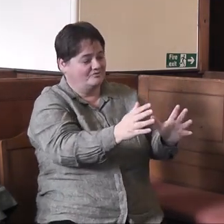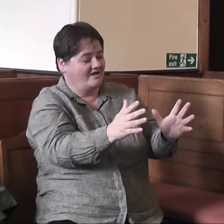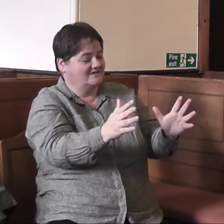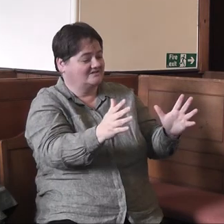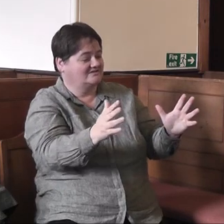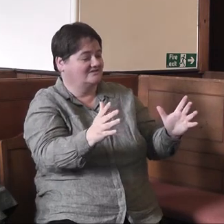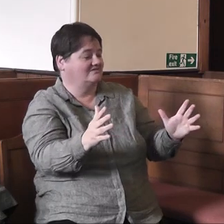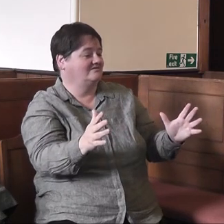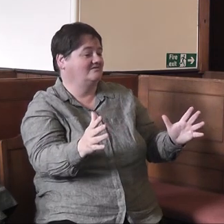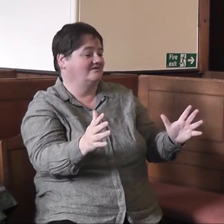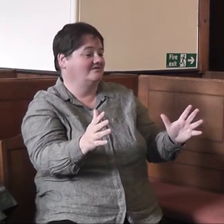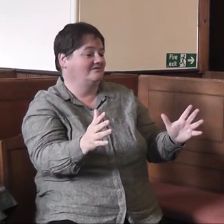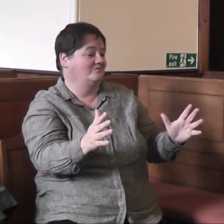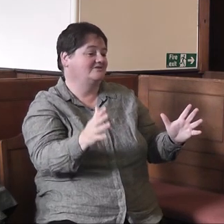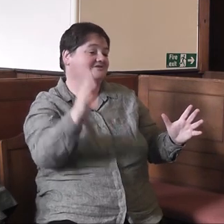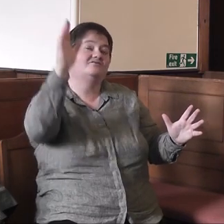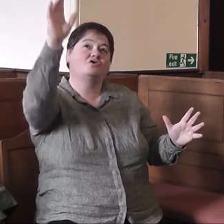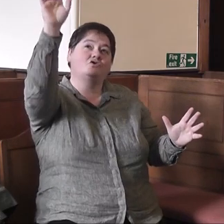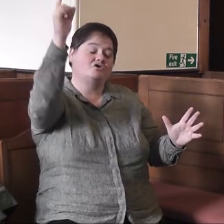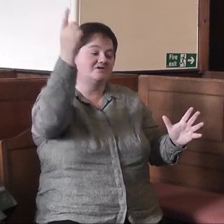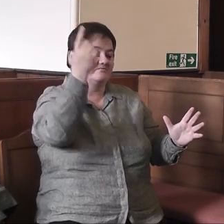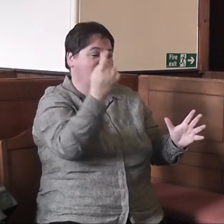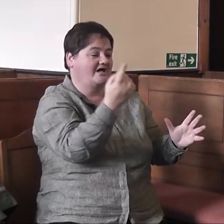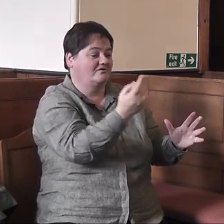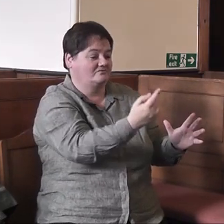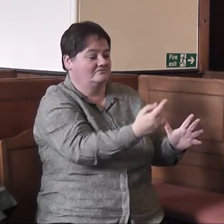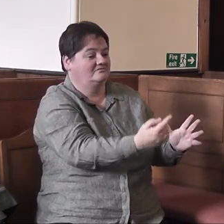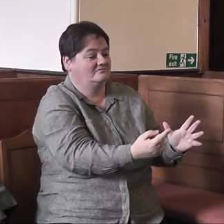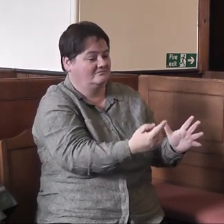bright, because then you've got God come down.